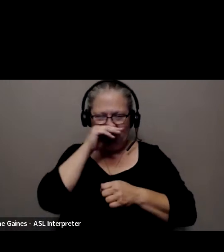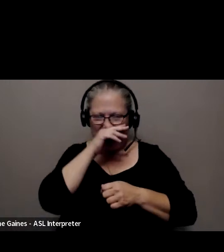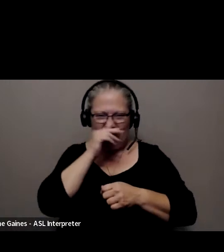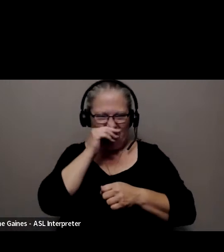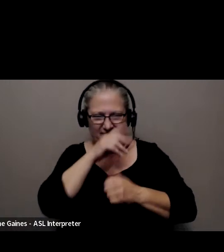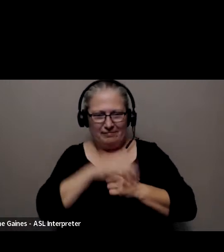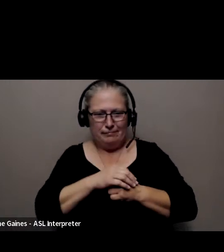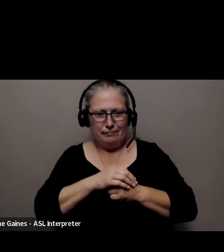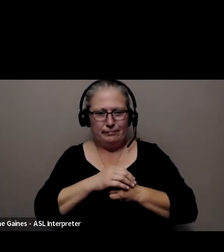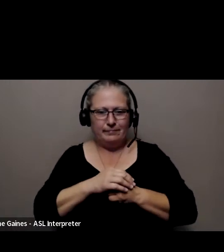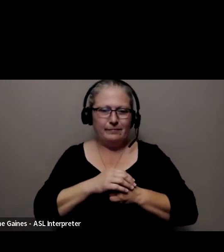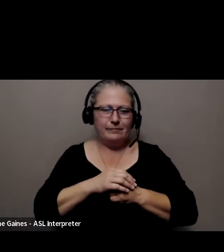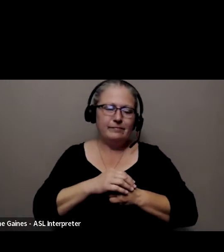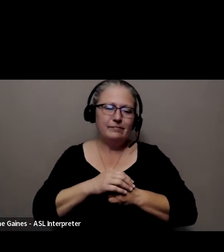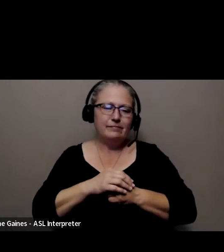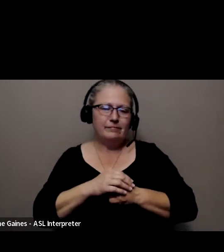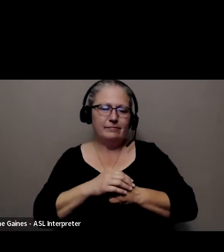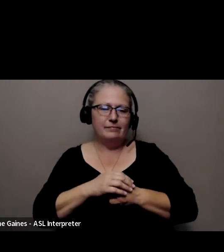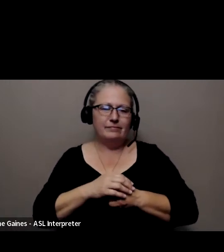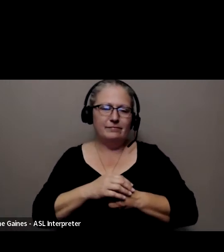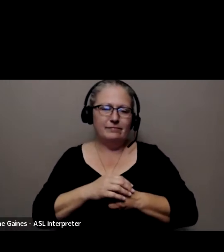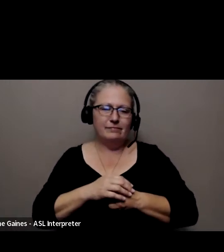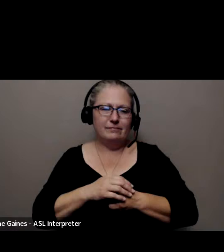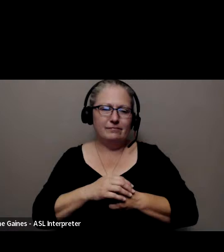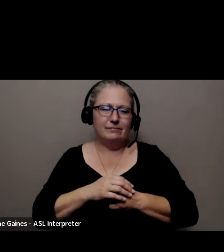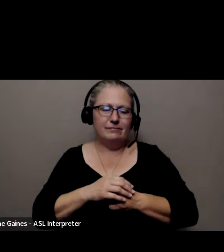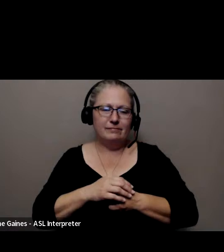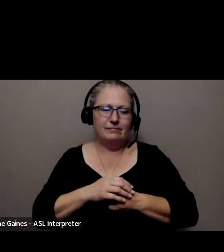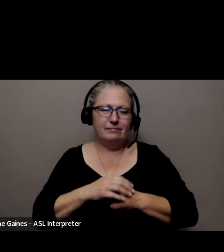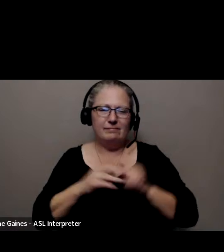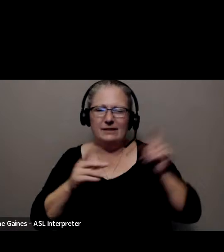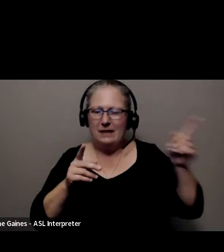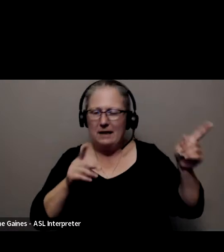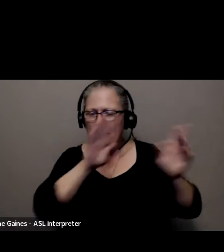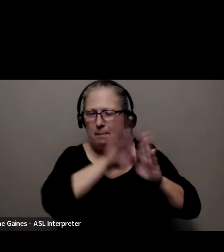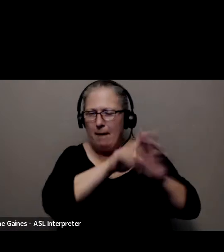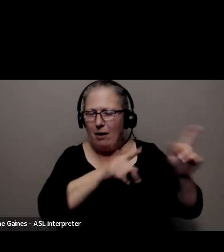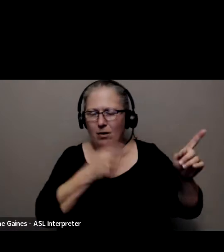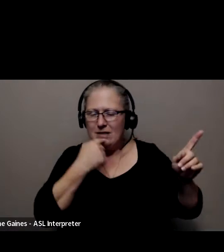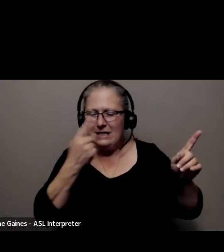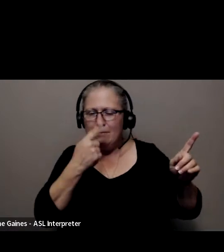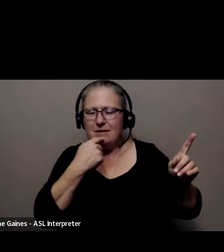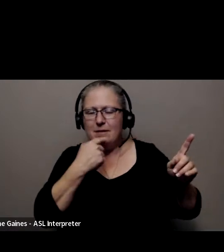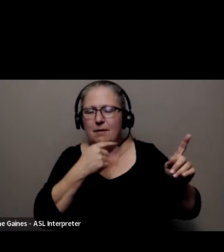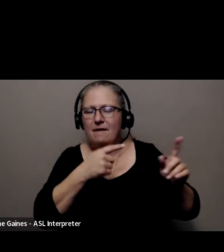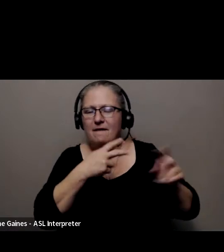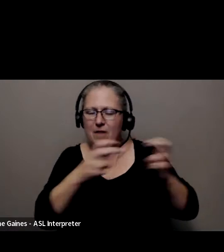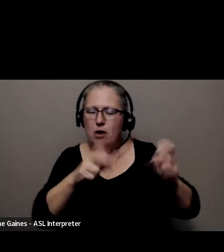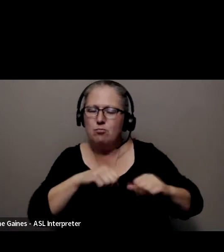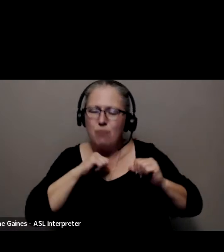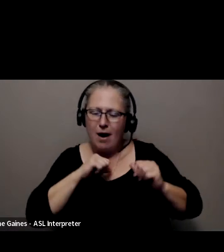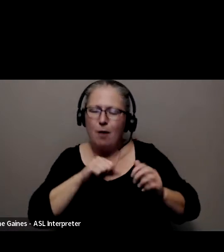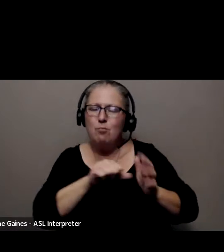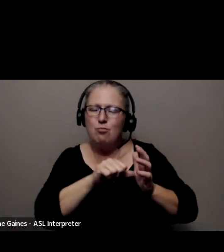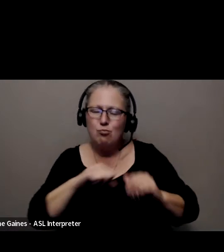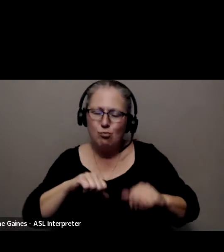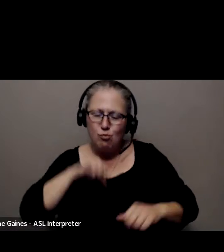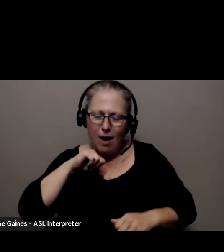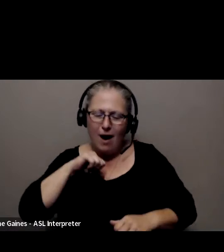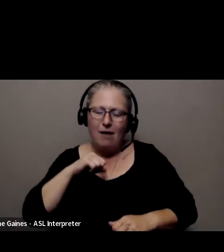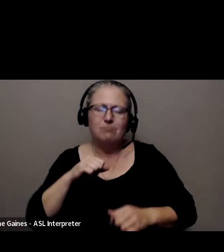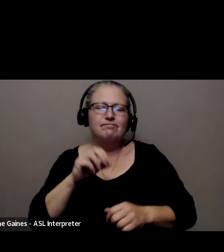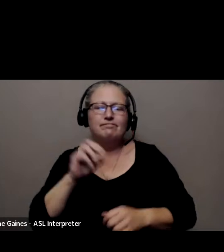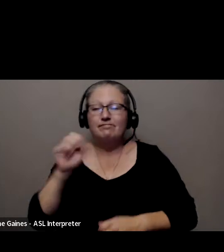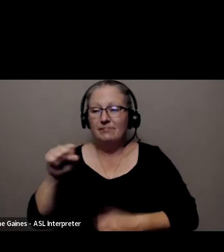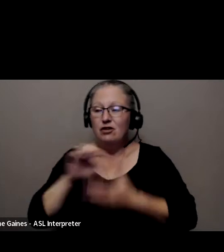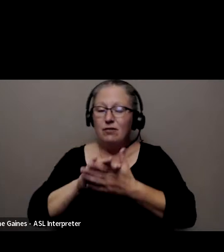I'm just very proud of everybody. Very proud. Yes. Yeah. Congratulations. Yeah. Okay.